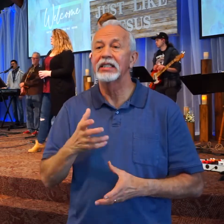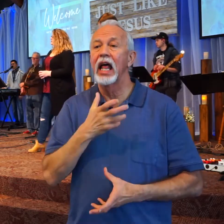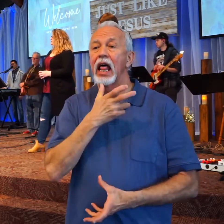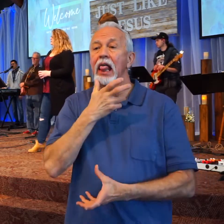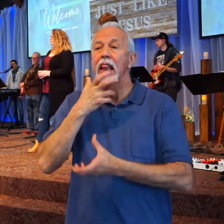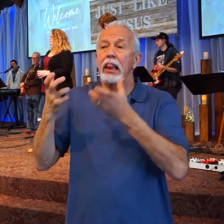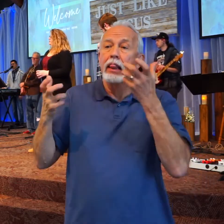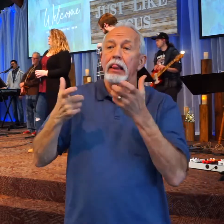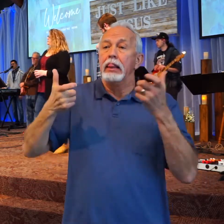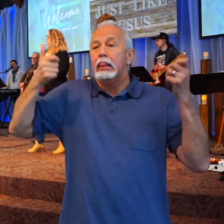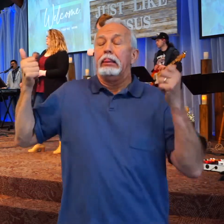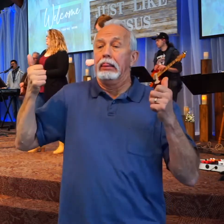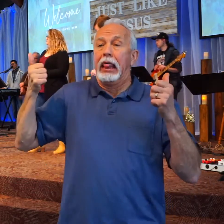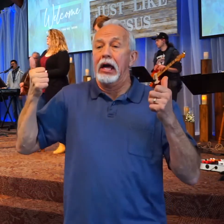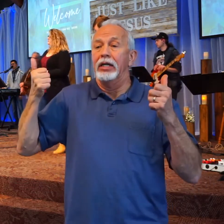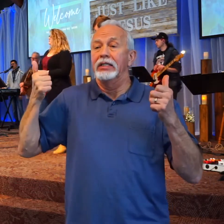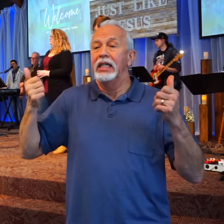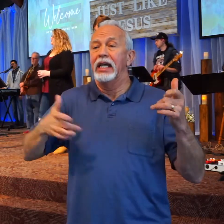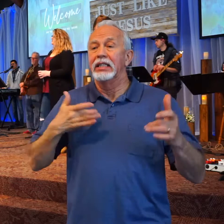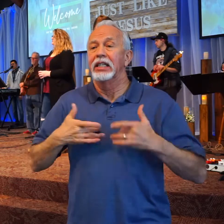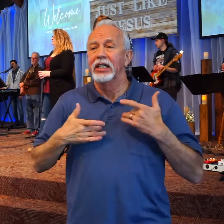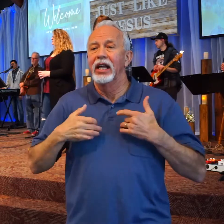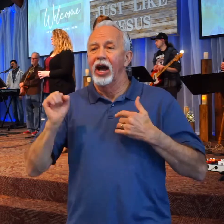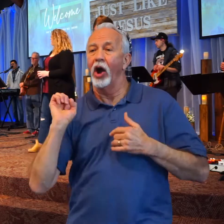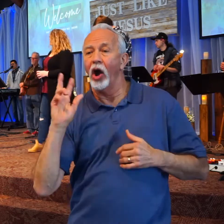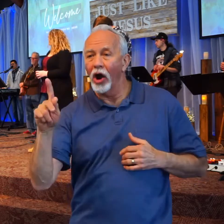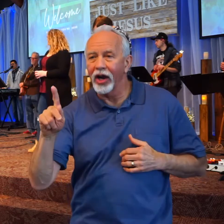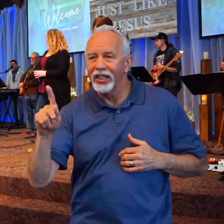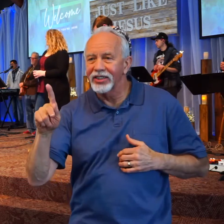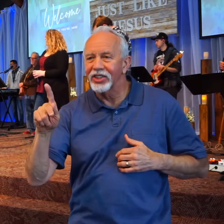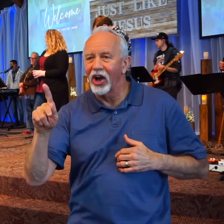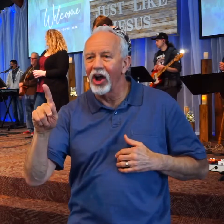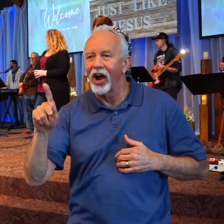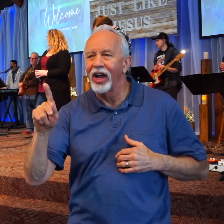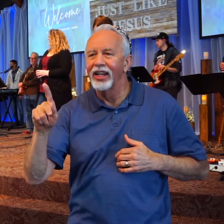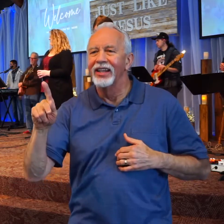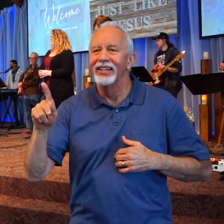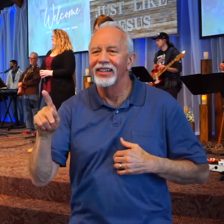most emphatic Arkansas Razorback hog call.